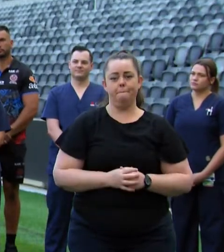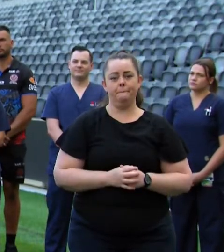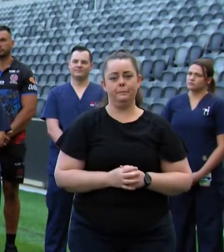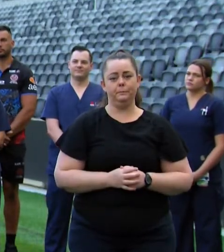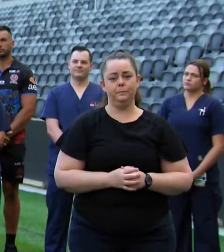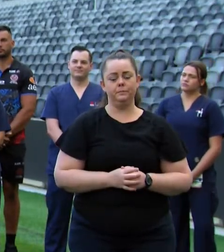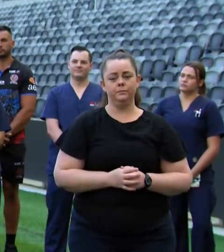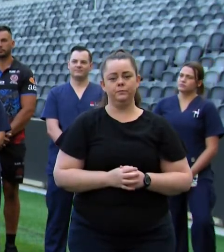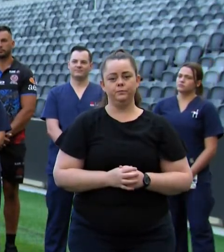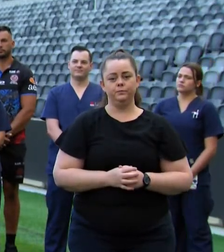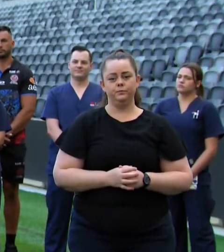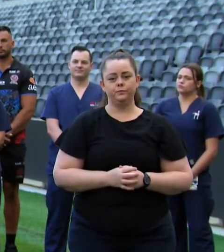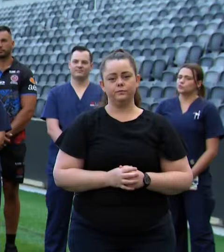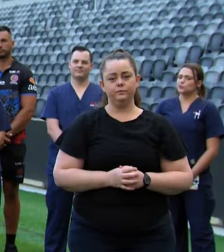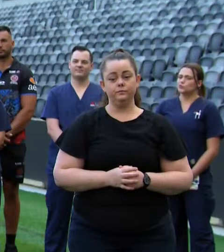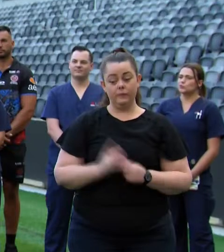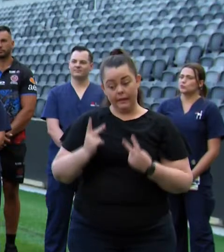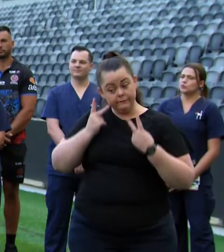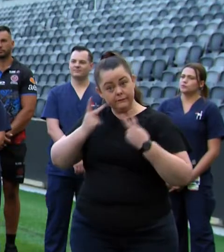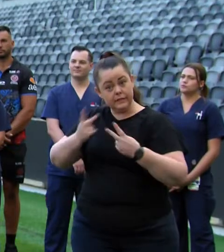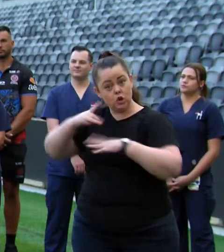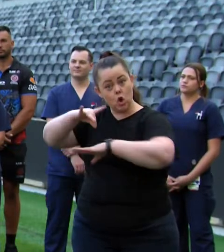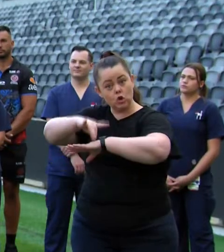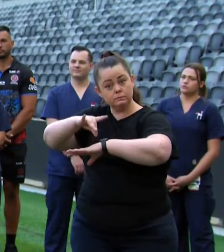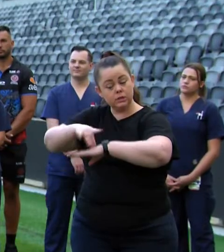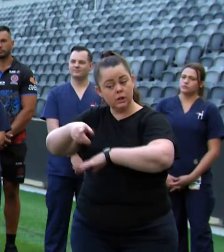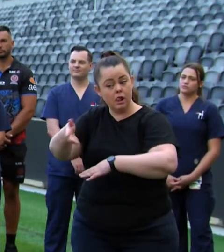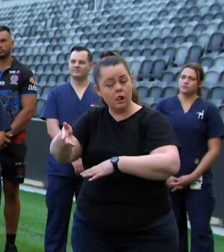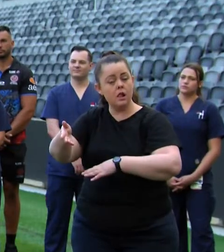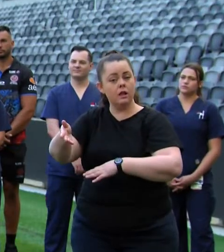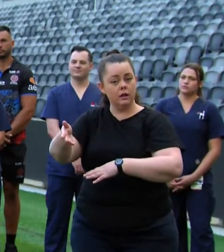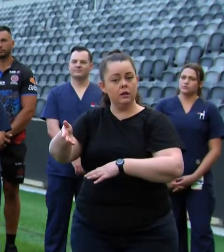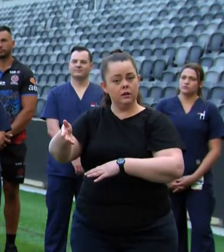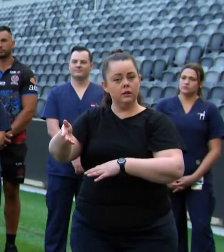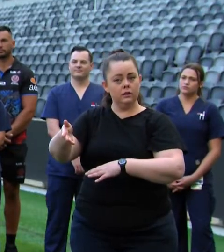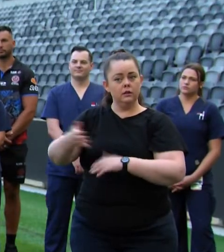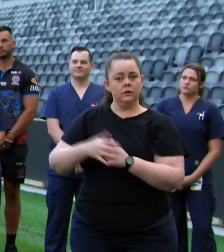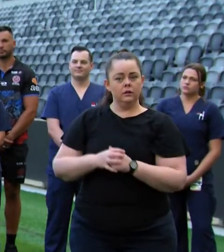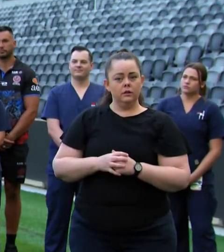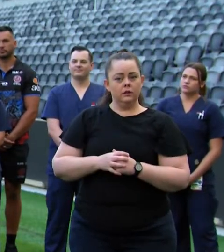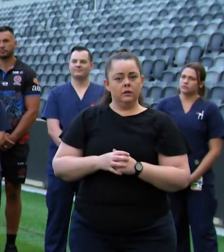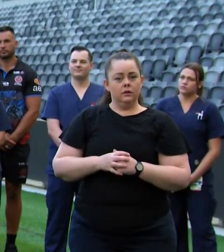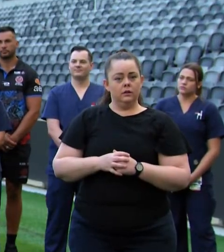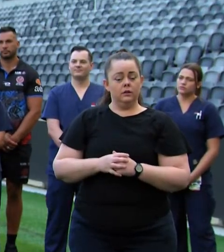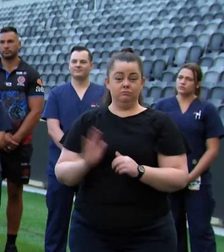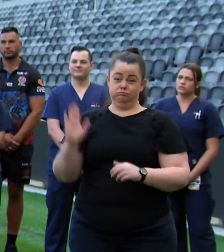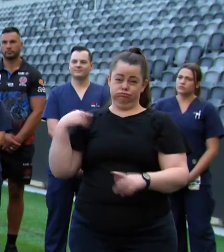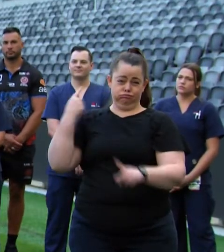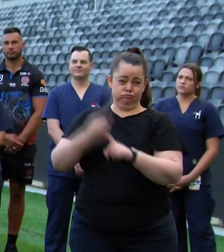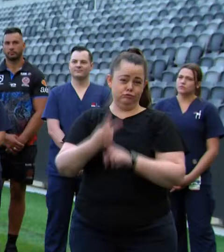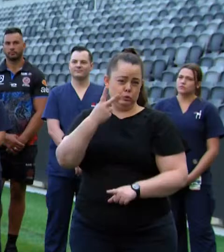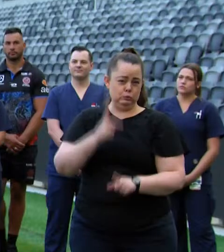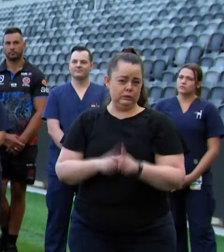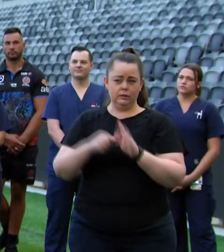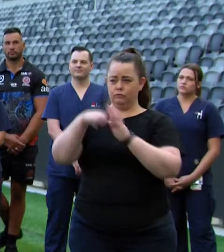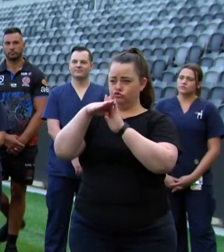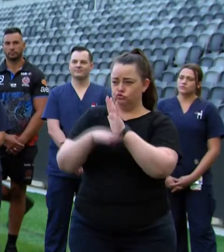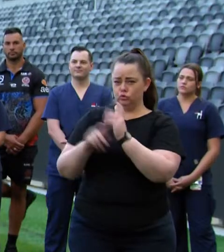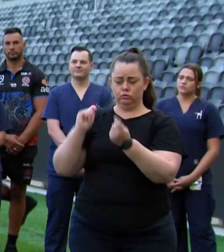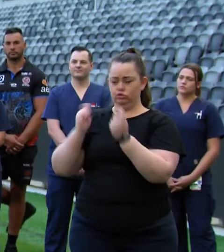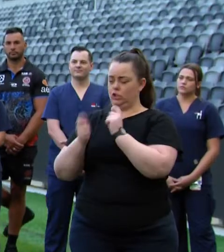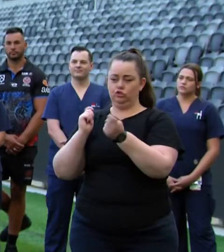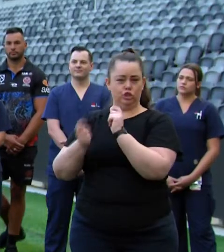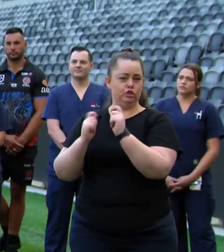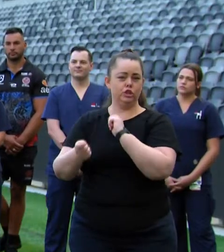visitations. Obviously, during the course of this ever-changing pandemic, there have been ever-changing rules and guidance for